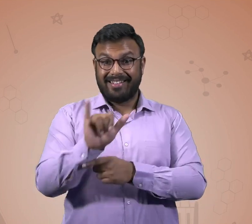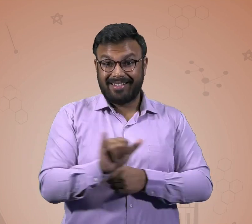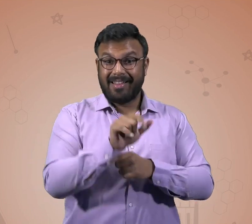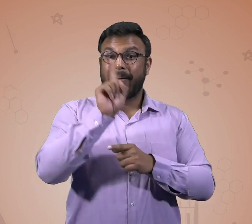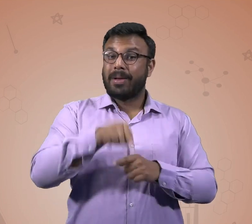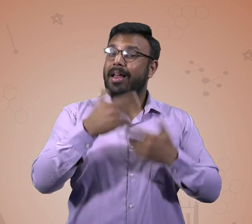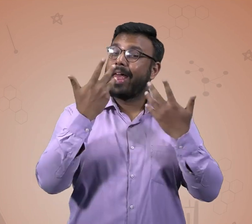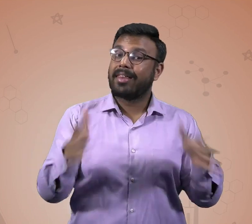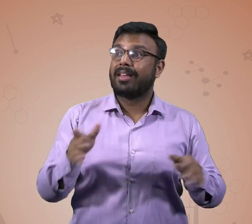key.